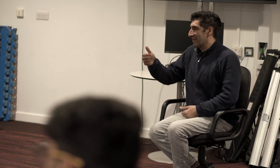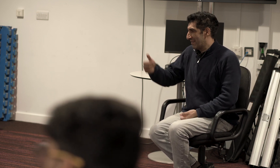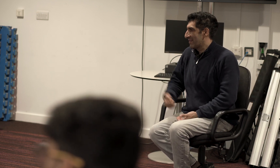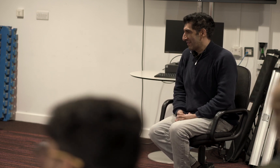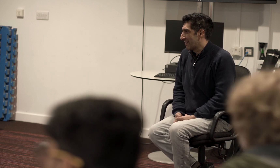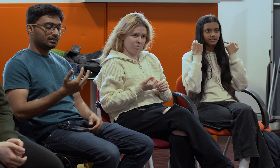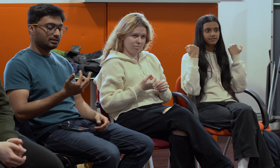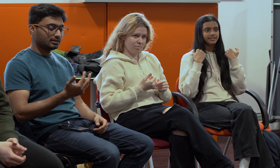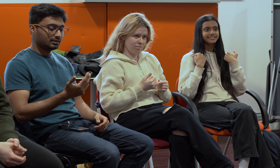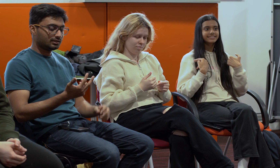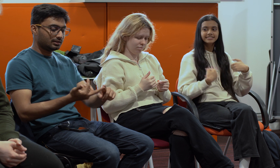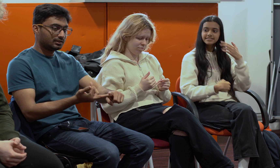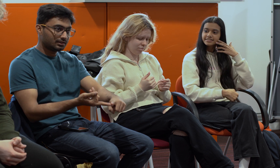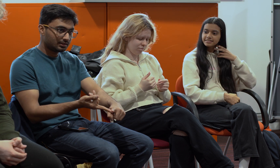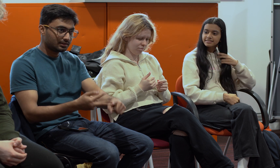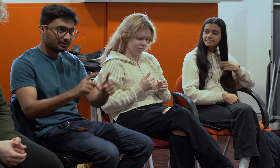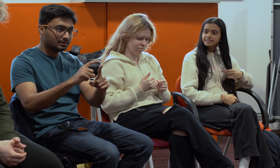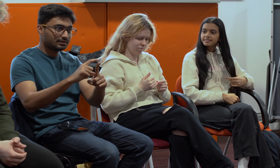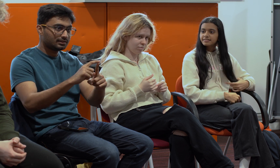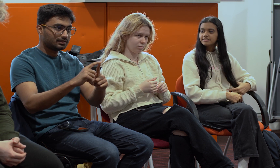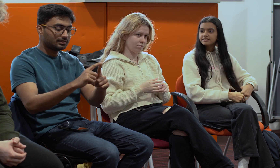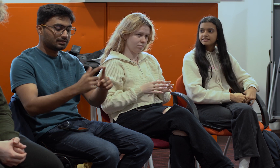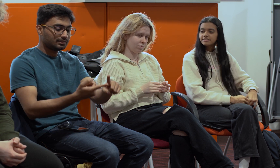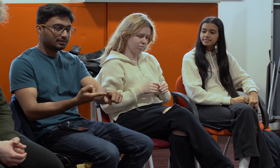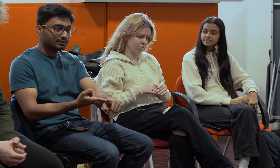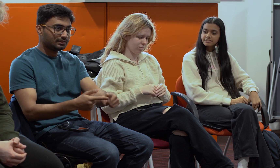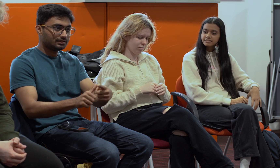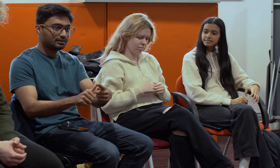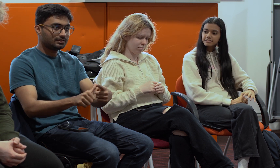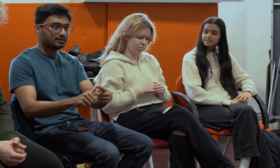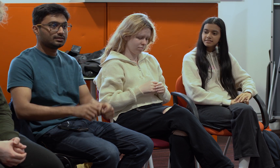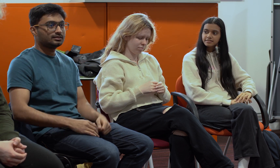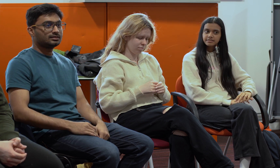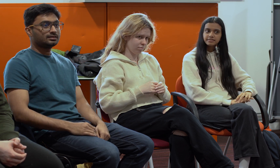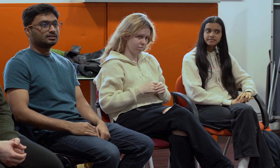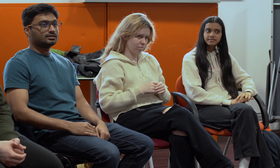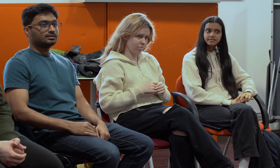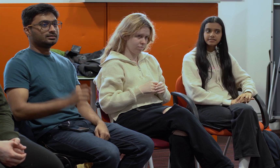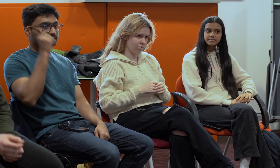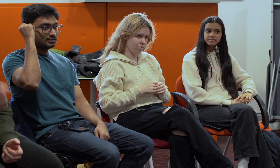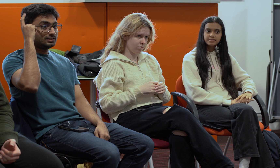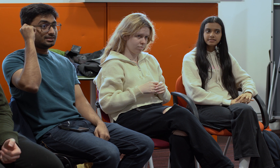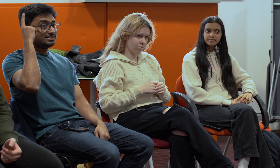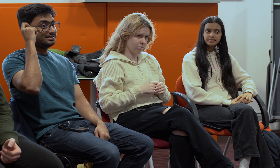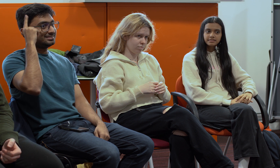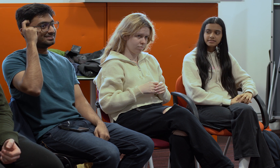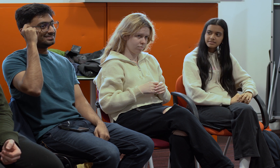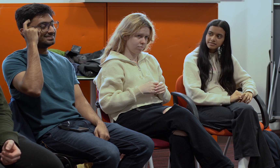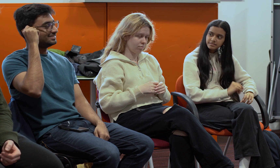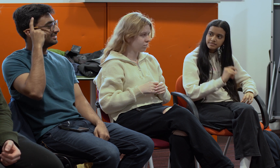club of some sort, and they will quite often run their own sign language courses there. If you are looking